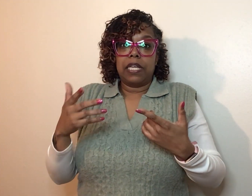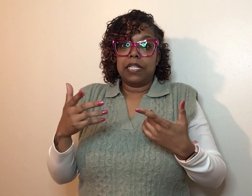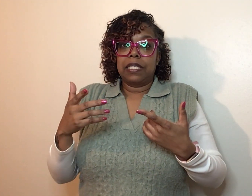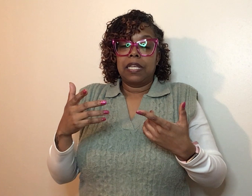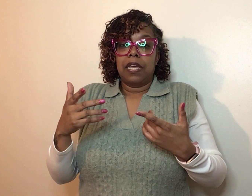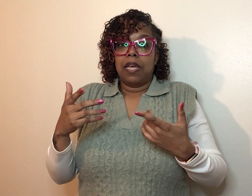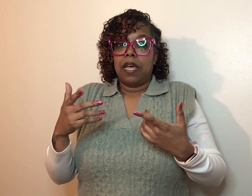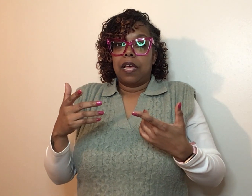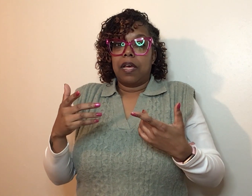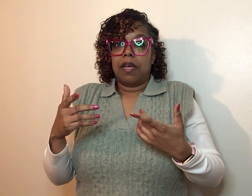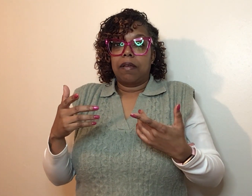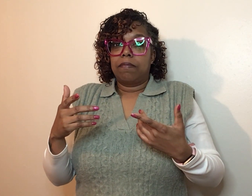it's um,